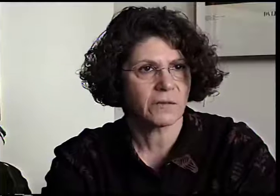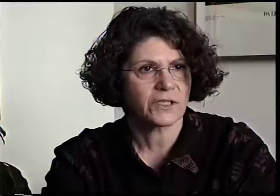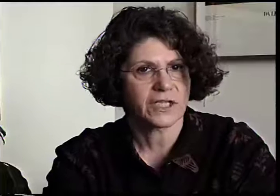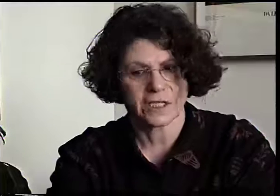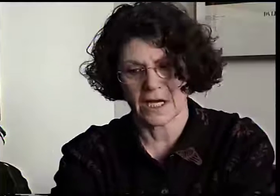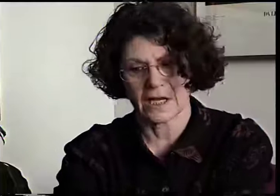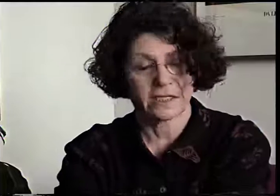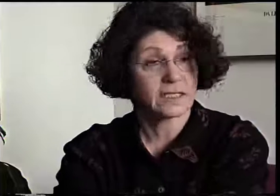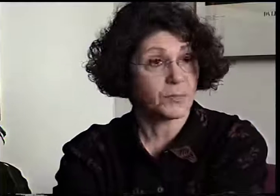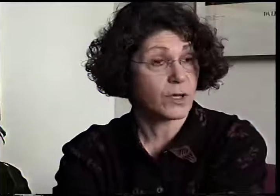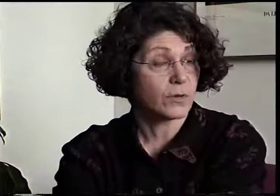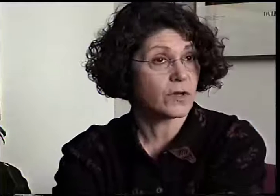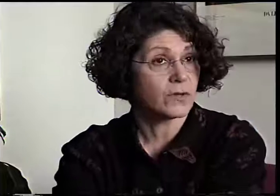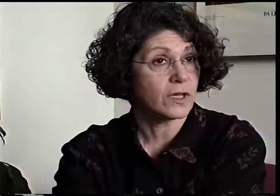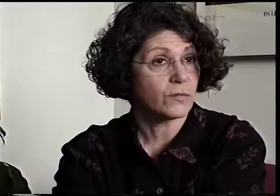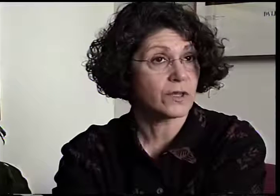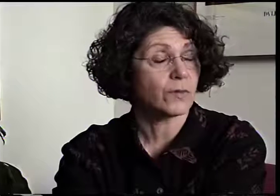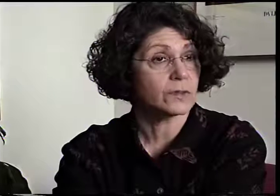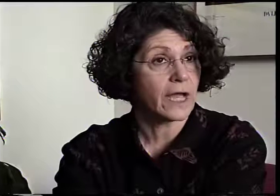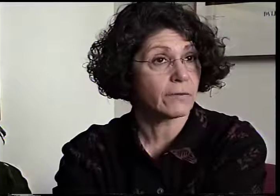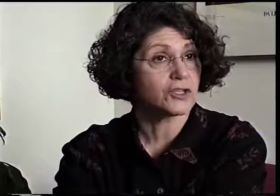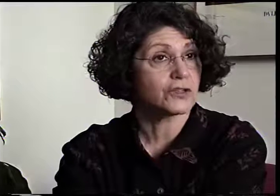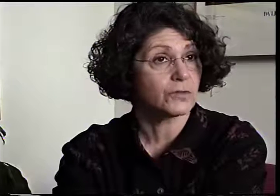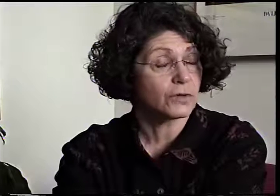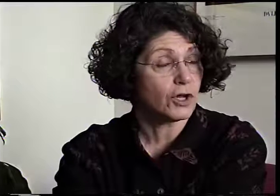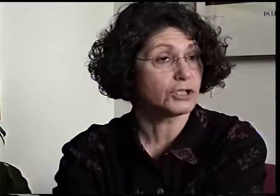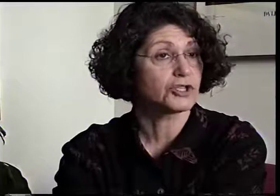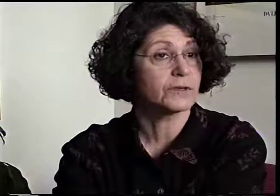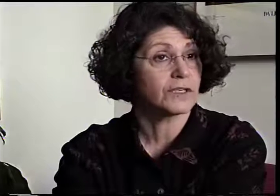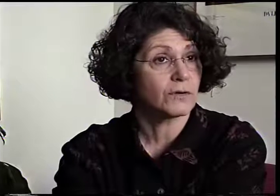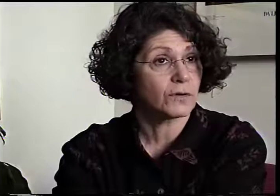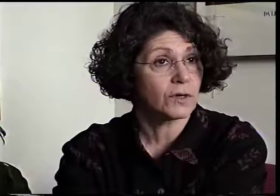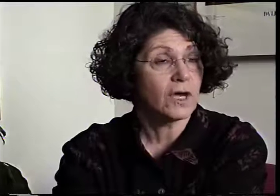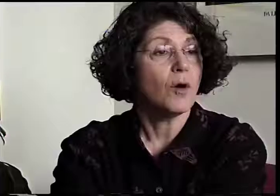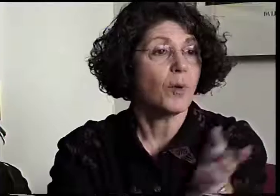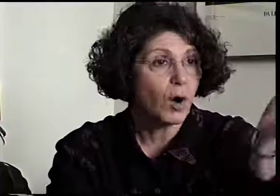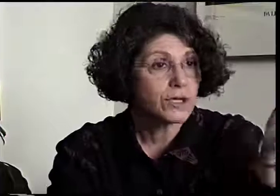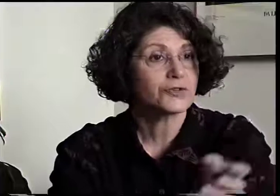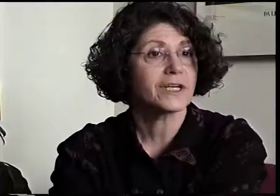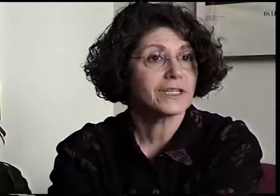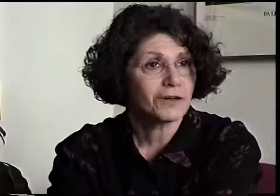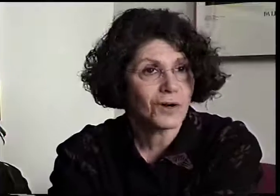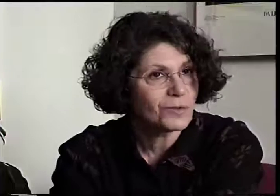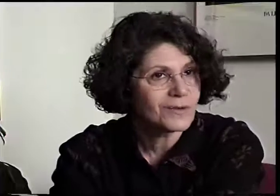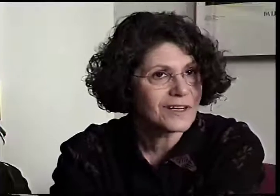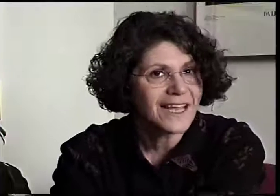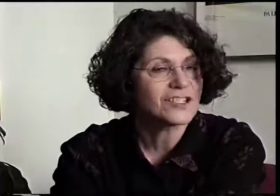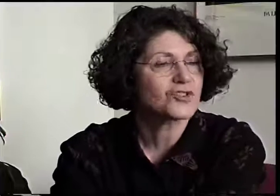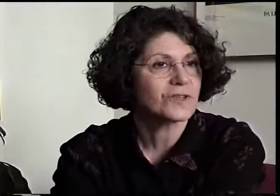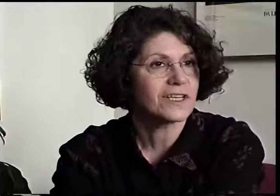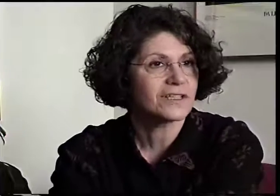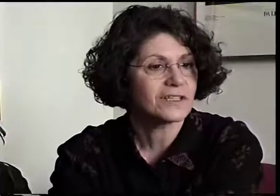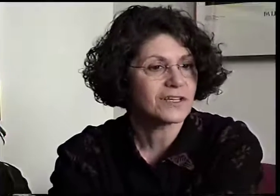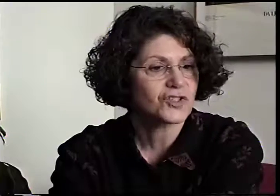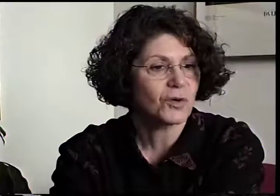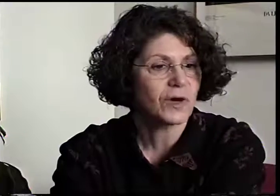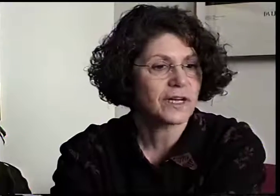language as a separate community with their own language and their own culture and their own poetry and their own history Mhm. and so on,